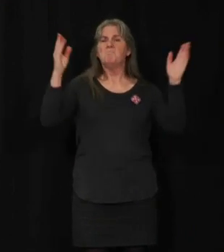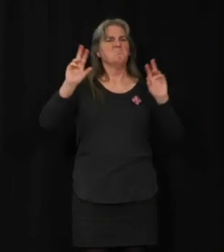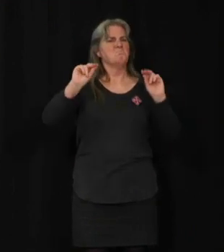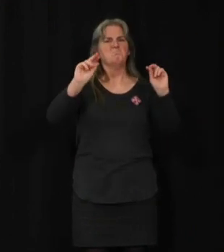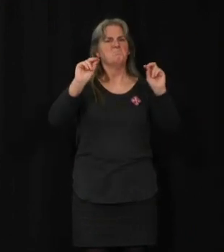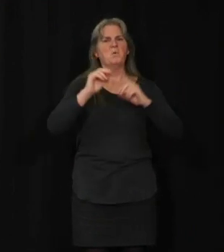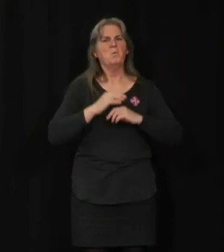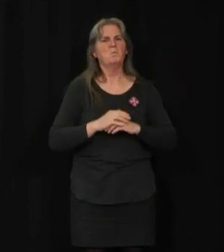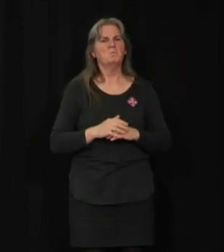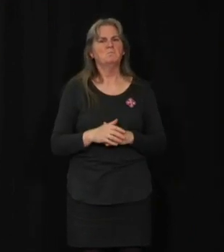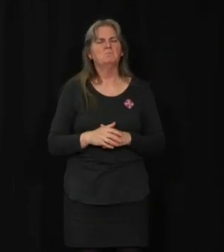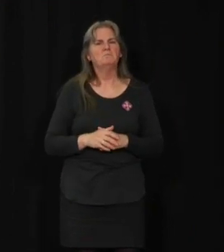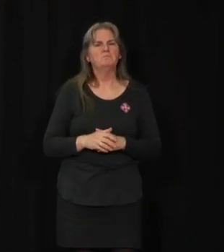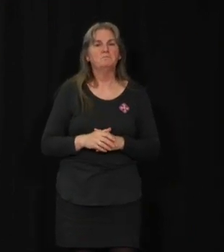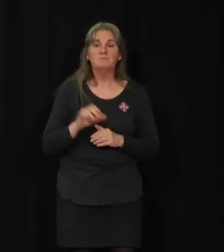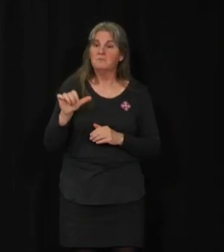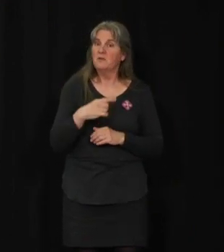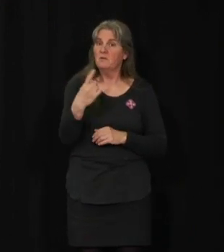Follow-up, Gord?